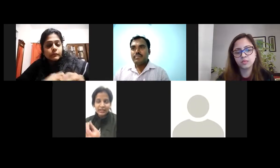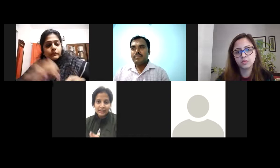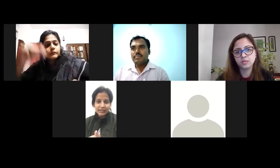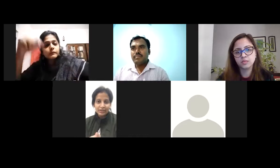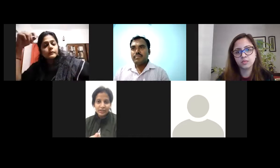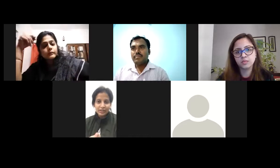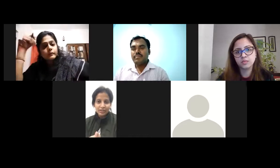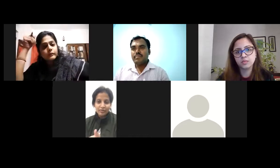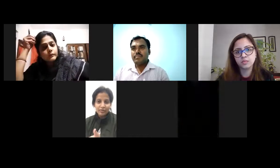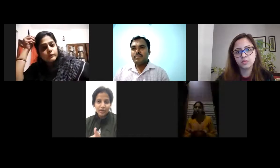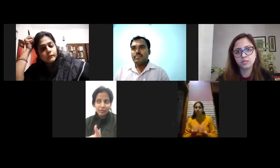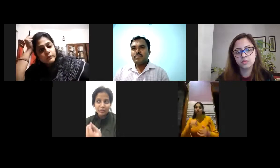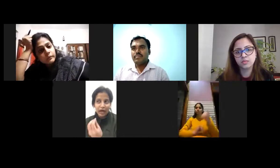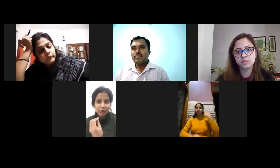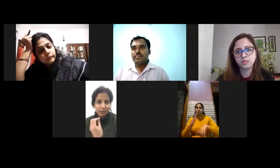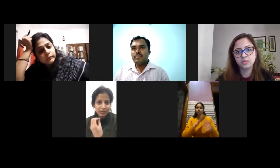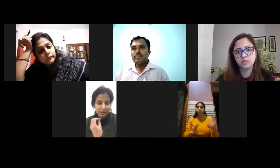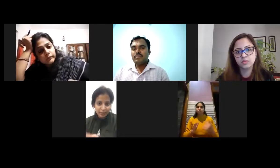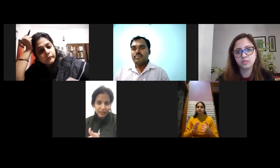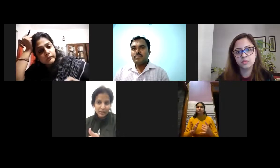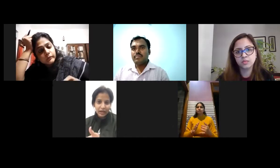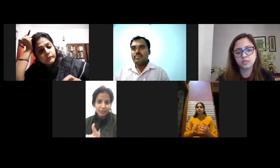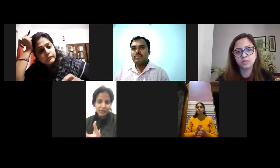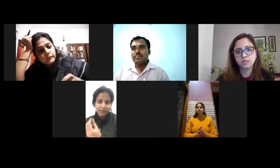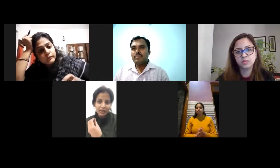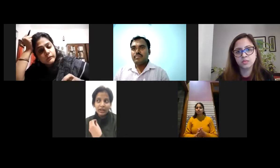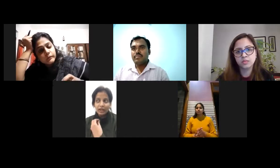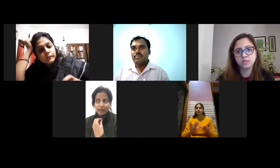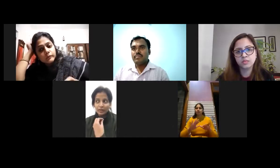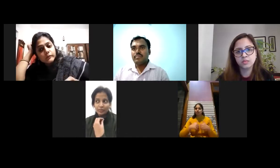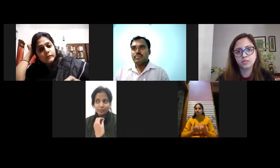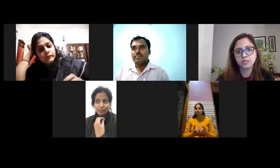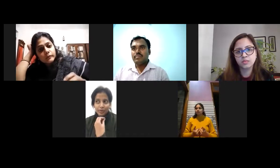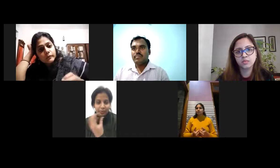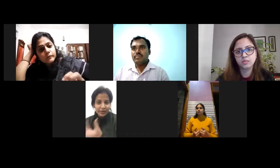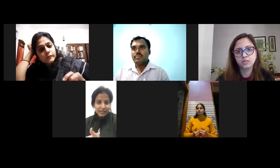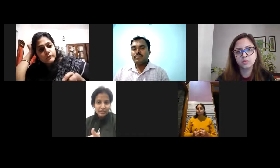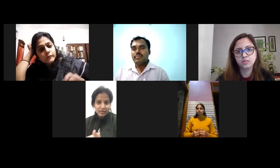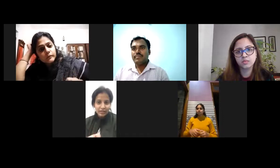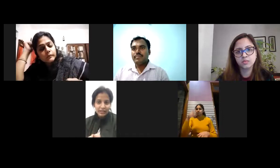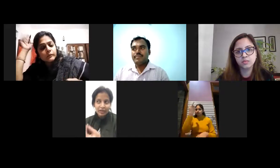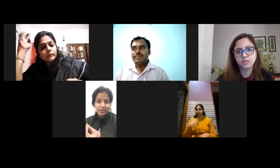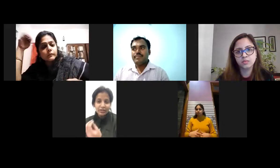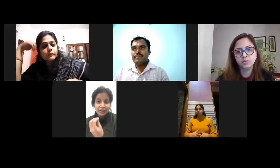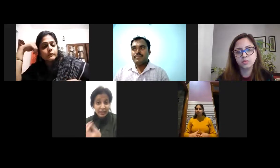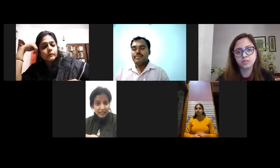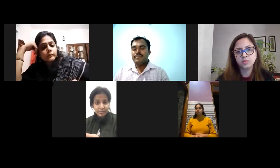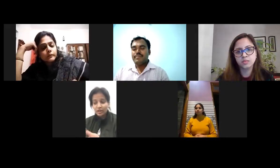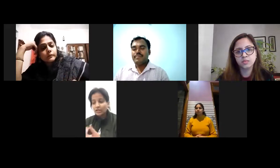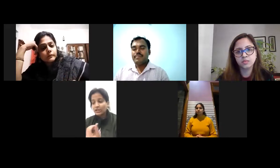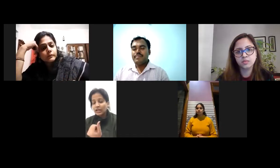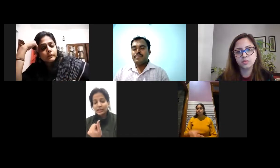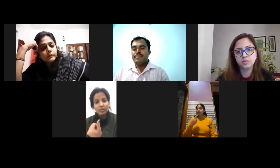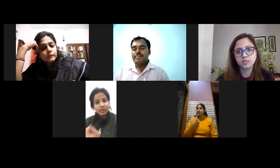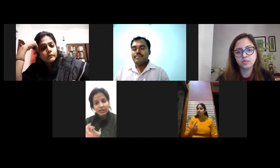society segregates on the basis of how a person appears and how a person operates in the society, how a person speaks,